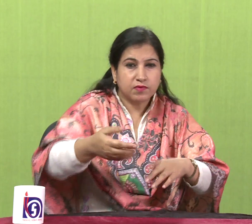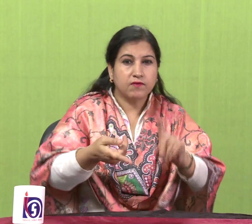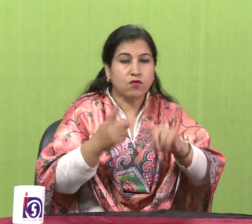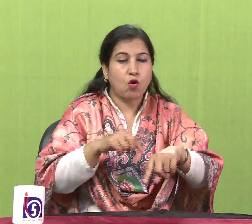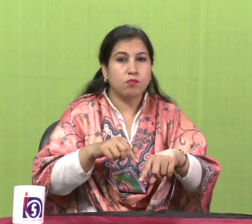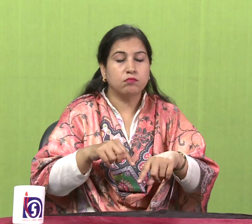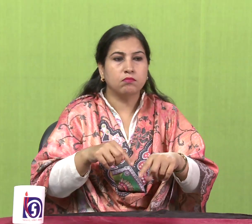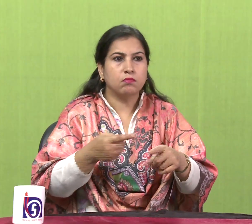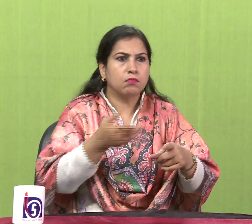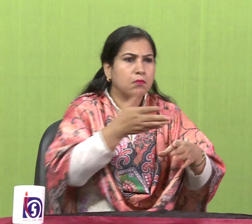place.